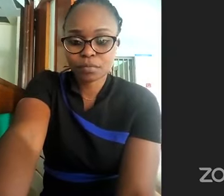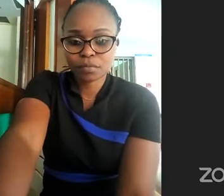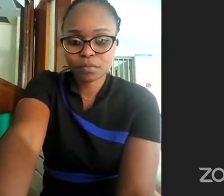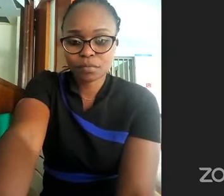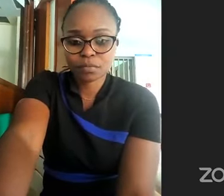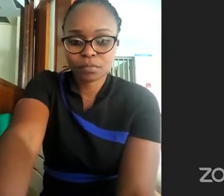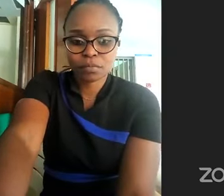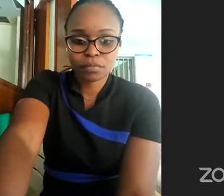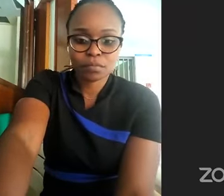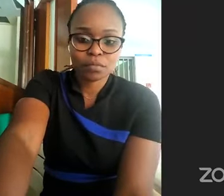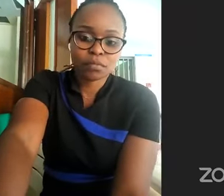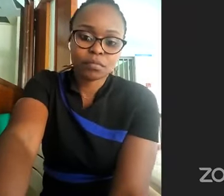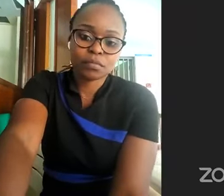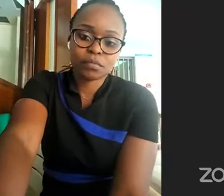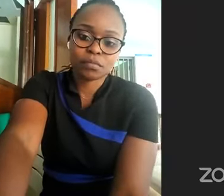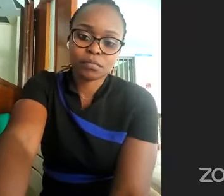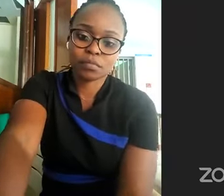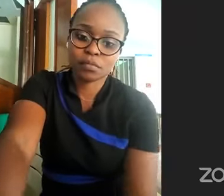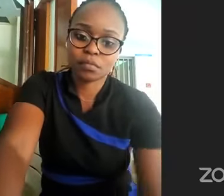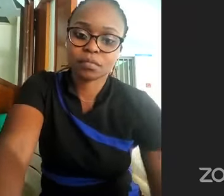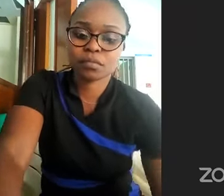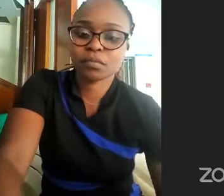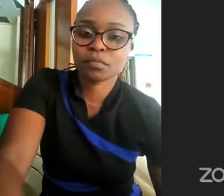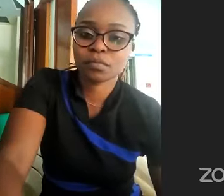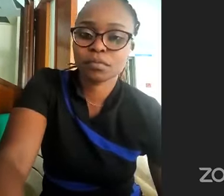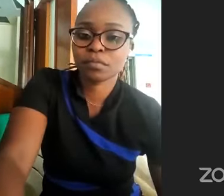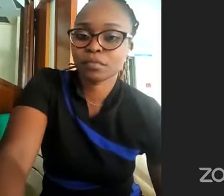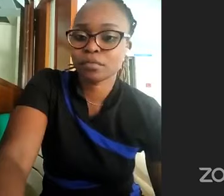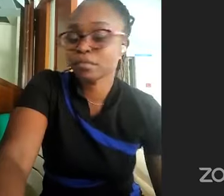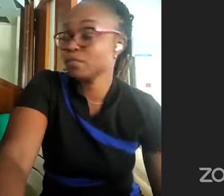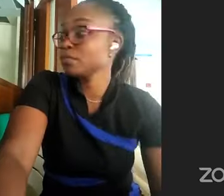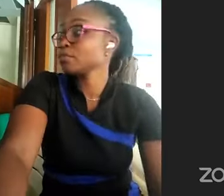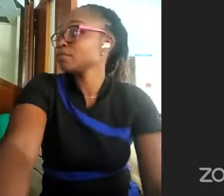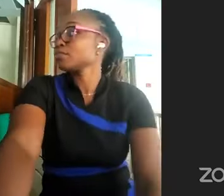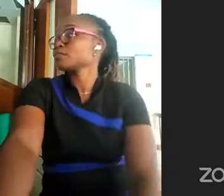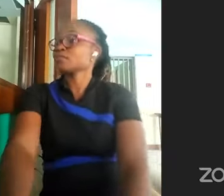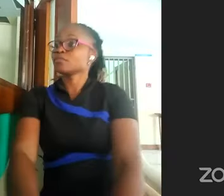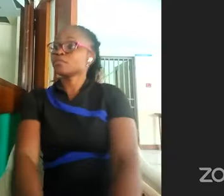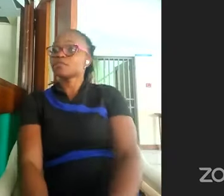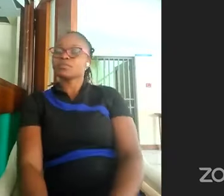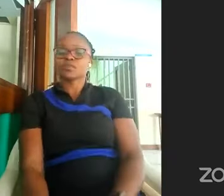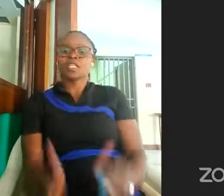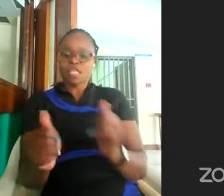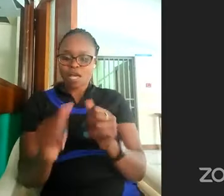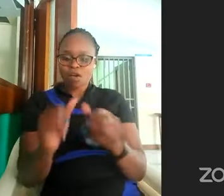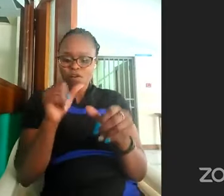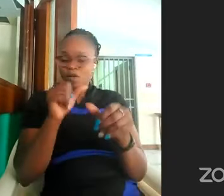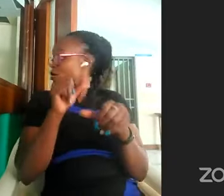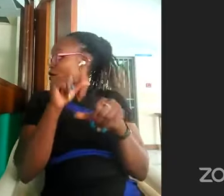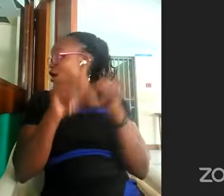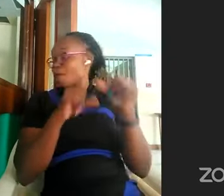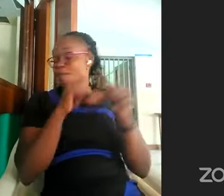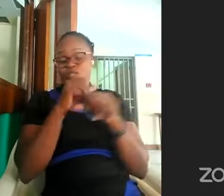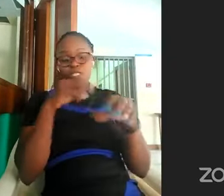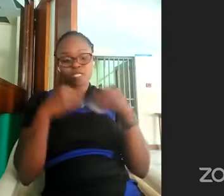disability. And then again, maybe according to the Disability Act that we have, and also at the registration